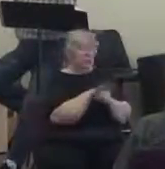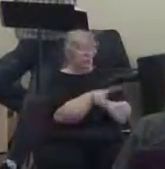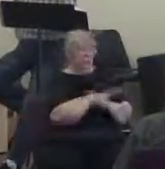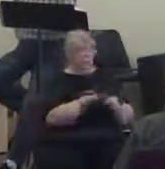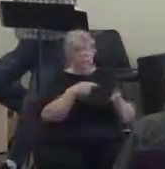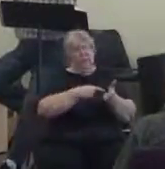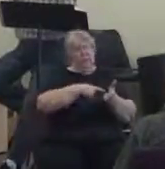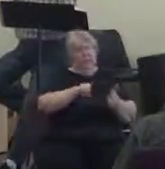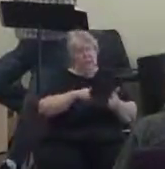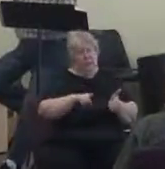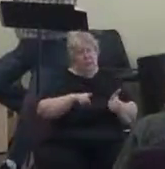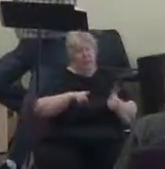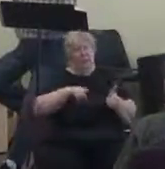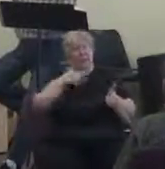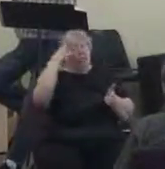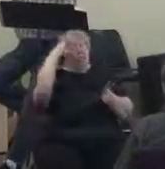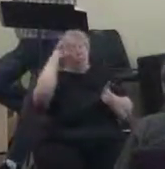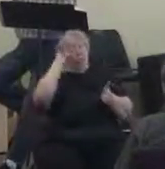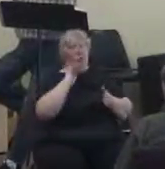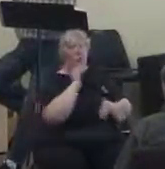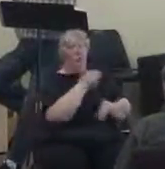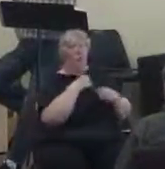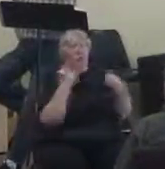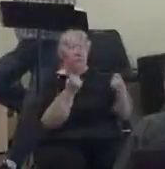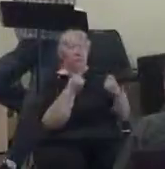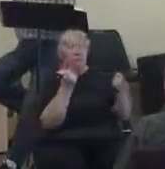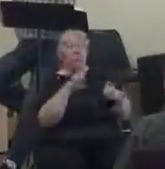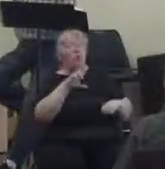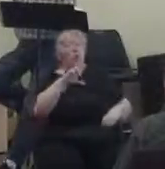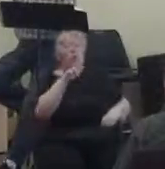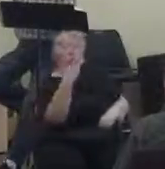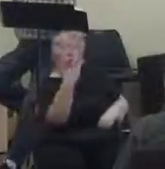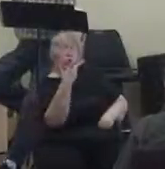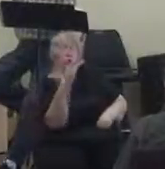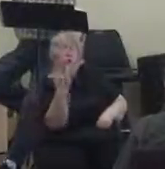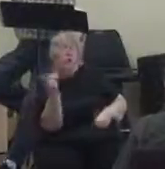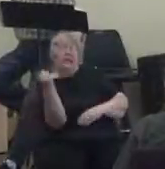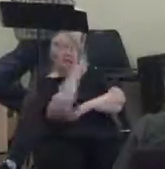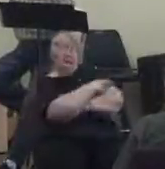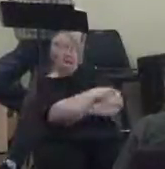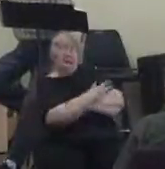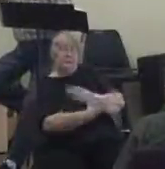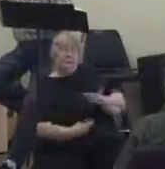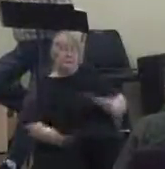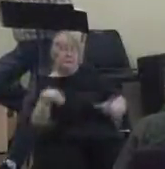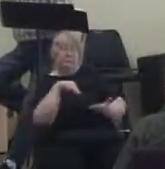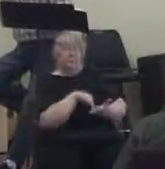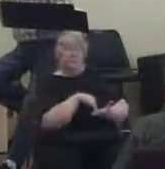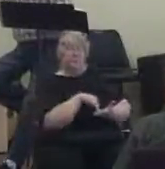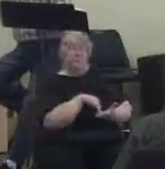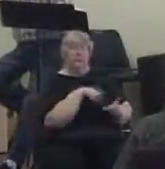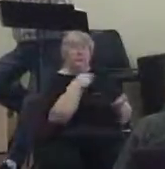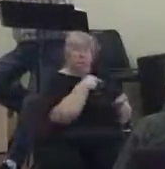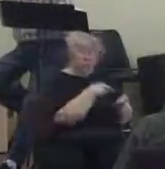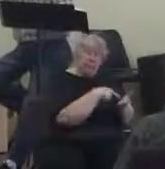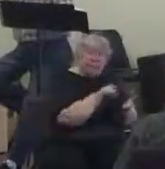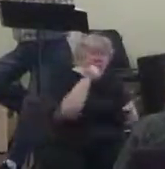the third day. He raises. He's alive. He paid for Peter's